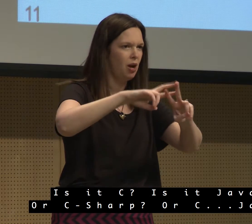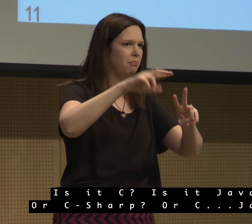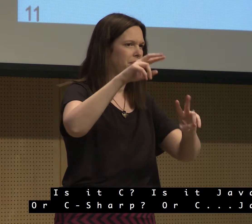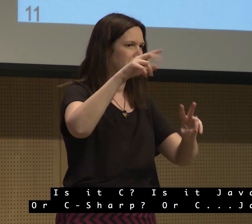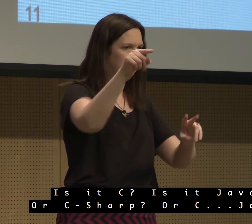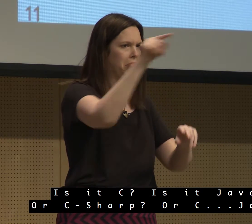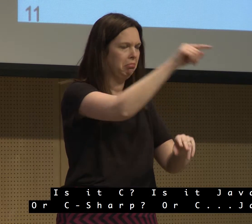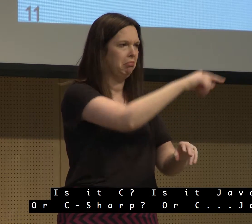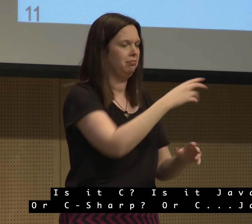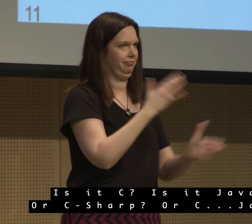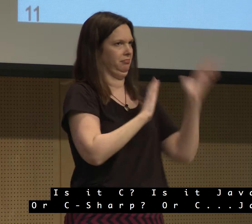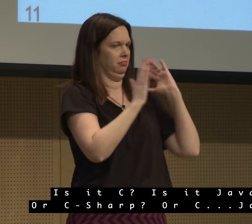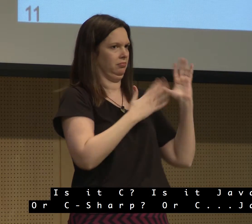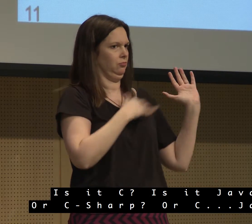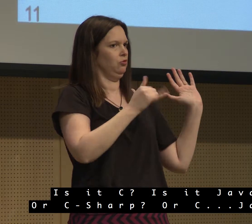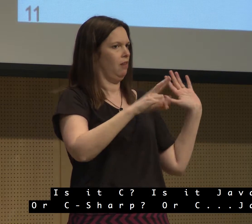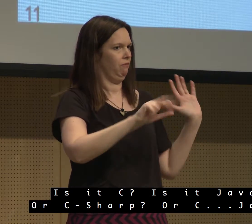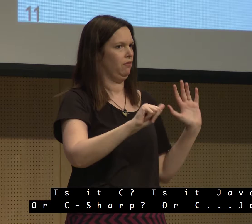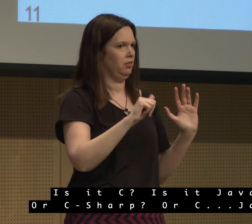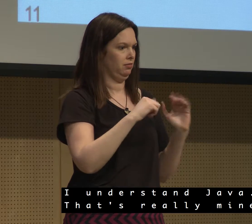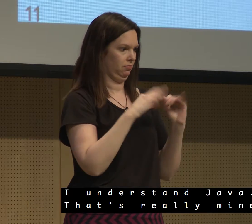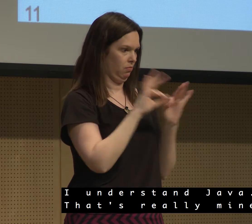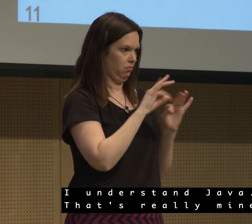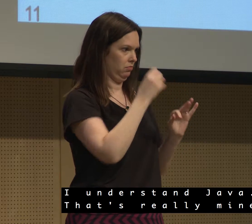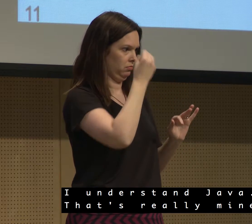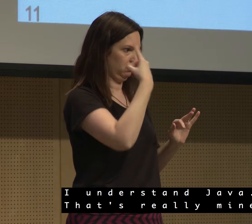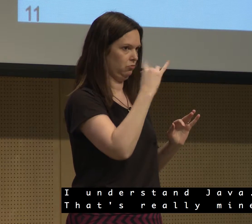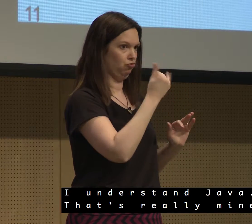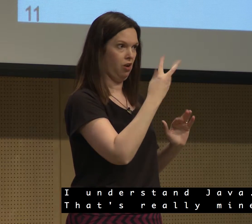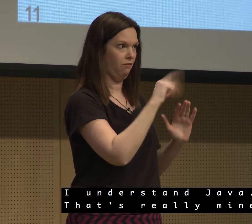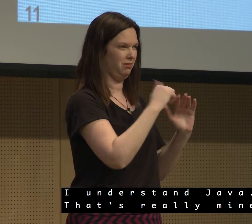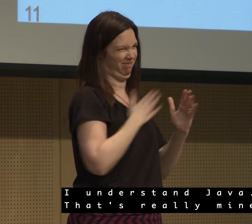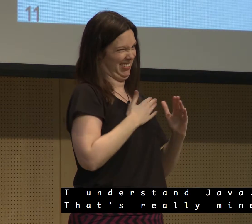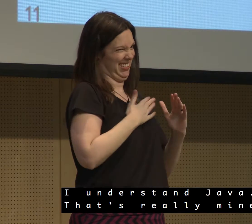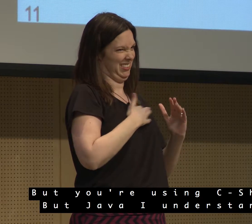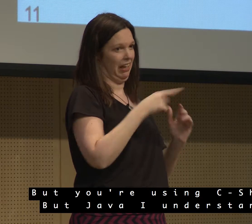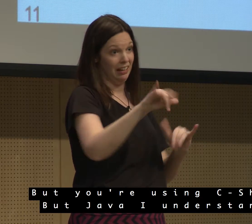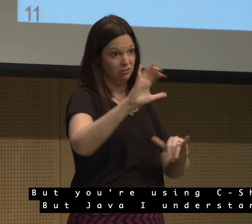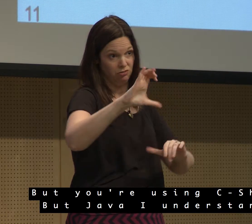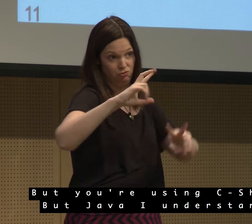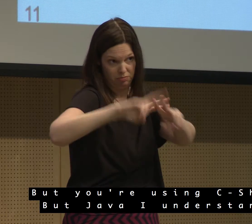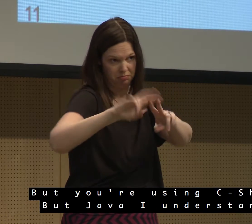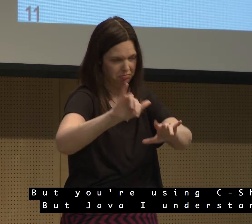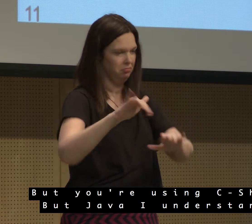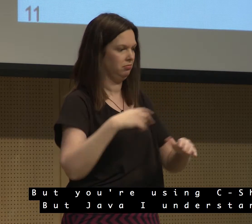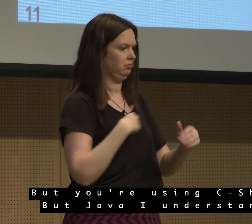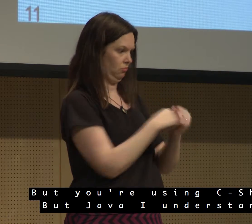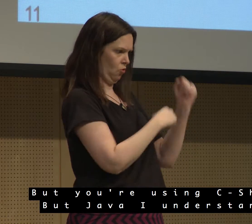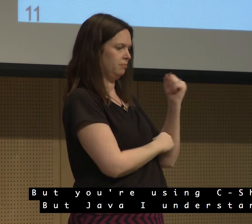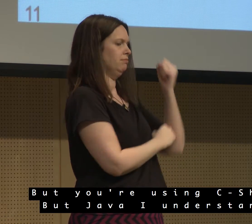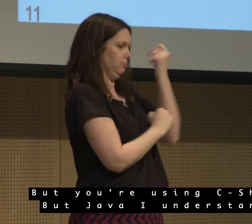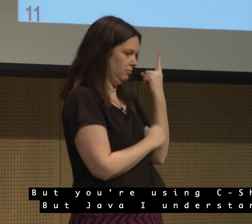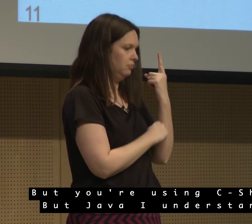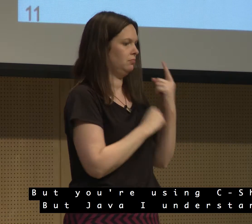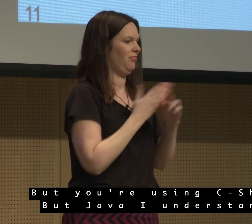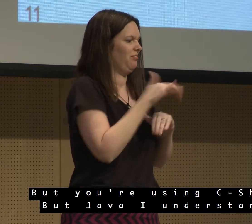Or C Java? I understand Java, that's really mine. But you're using C#. But Java I